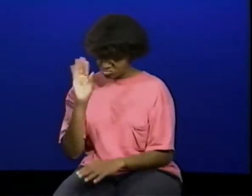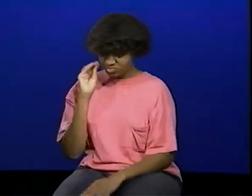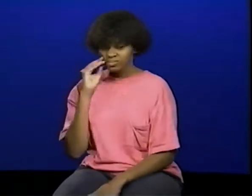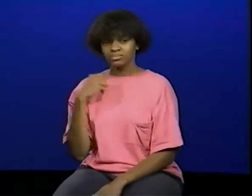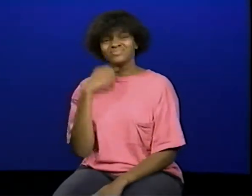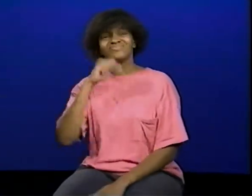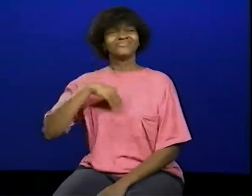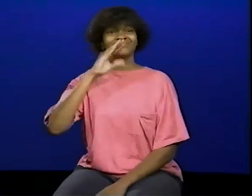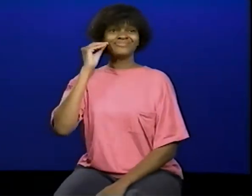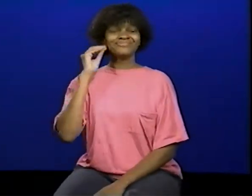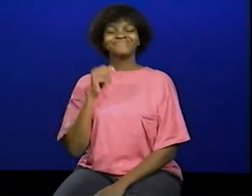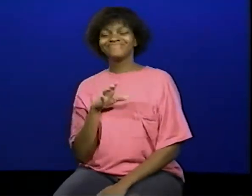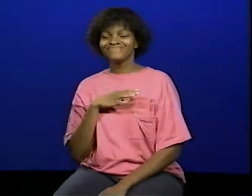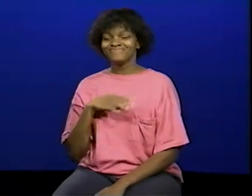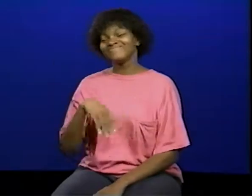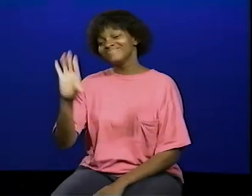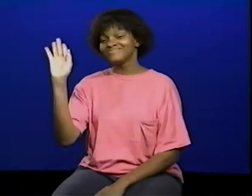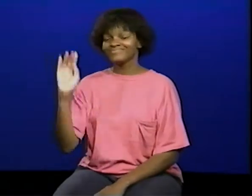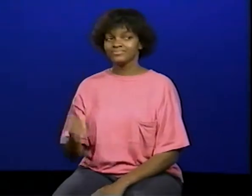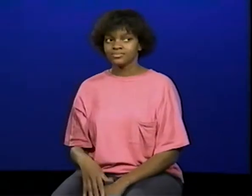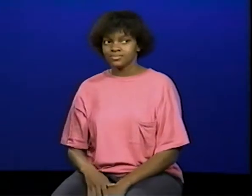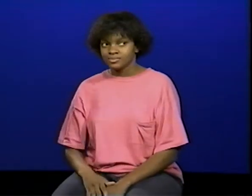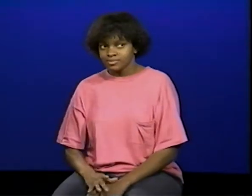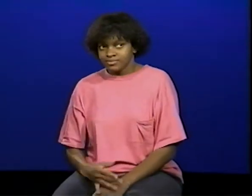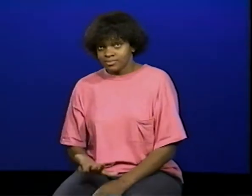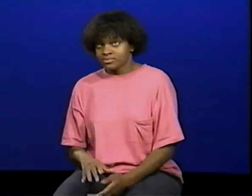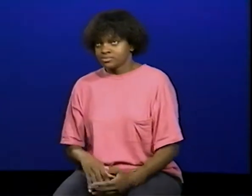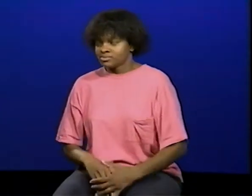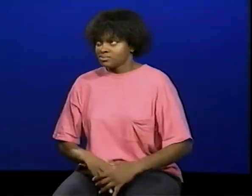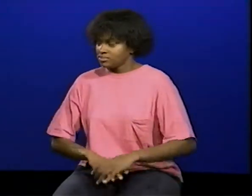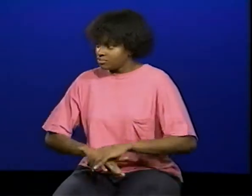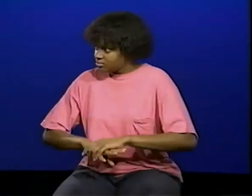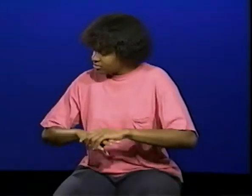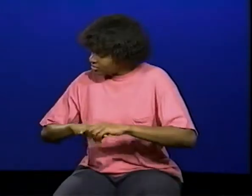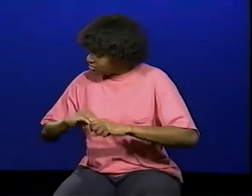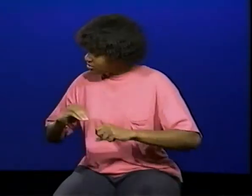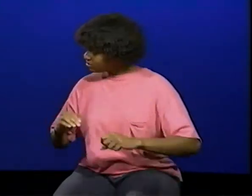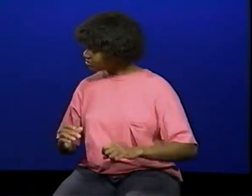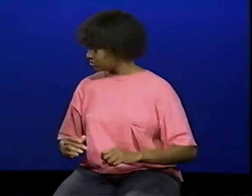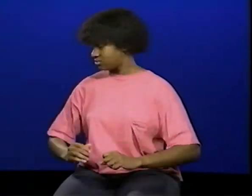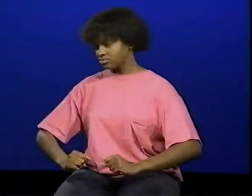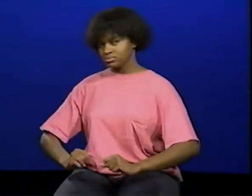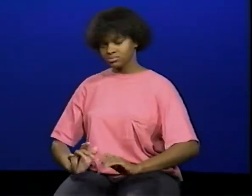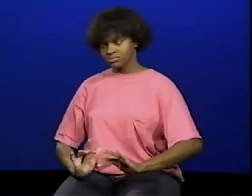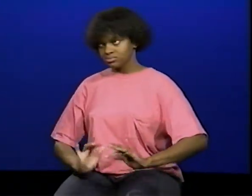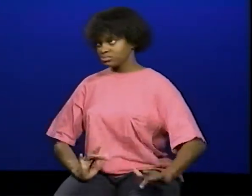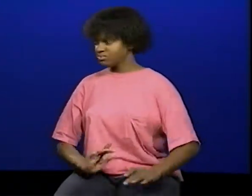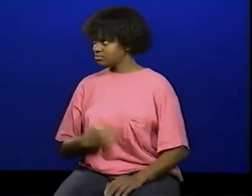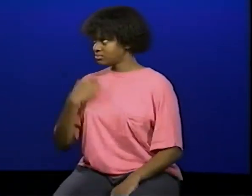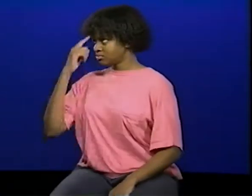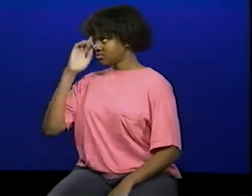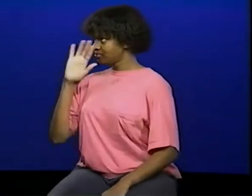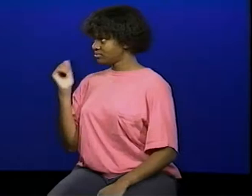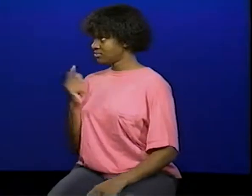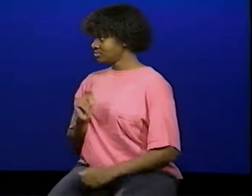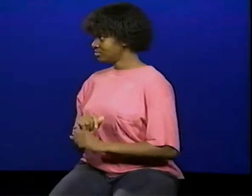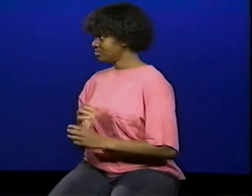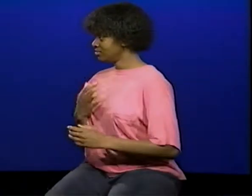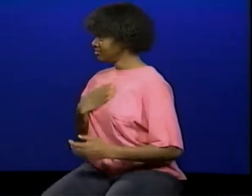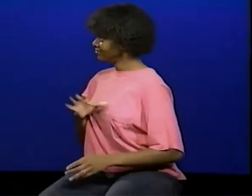in and asked me if I wanted to leave for the day. And I said, yeah, I'd love to. So she said, fine, go on home. When I got